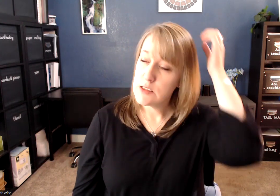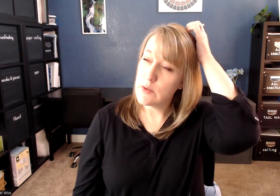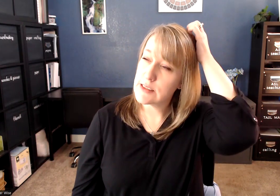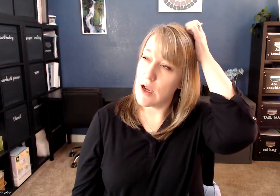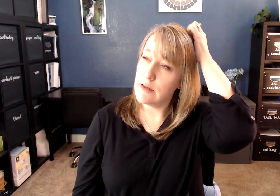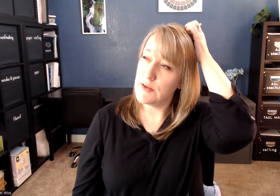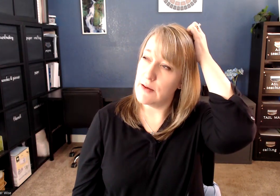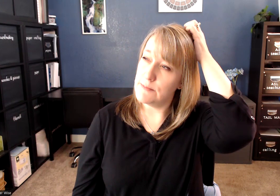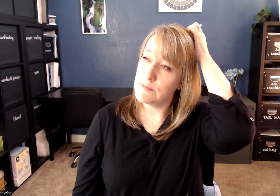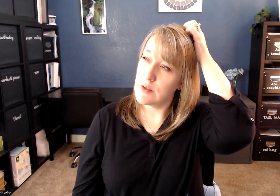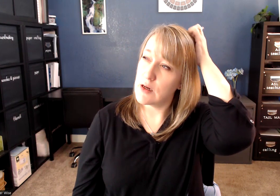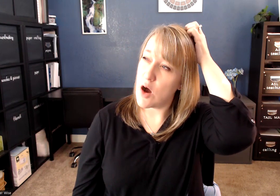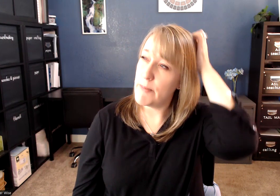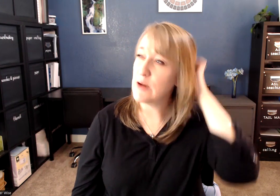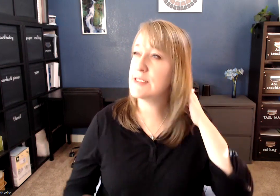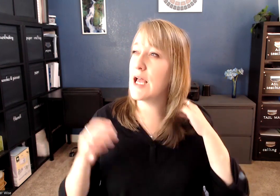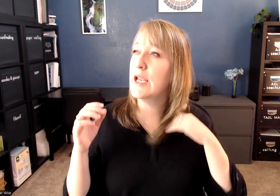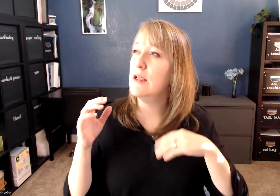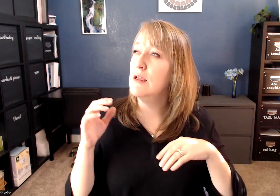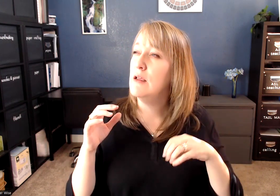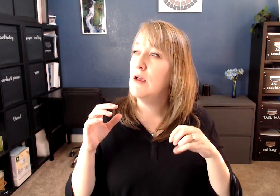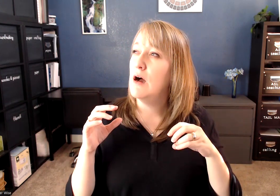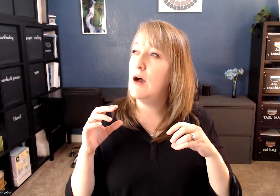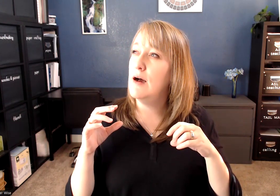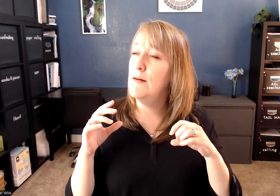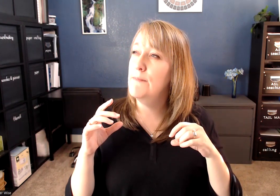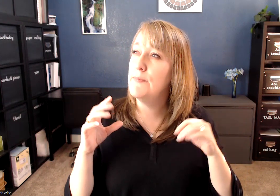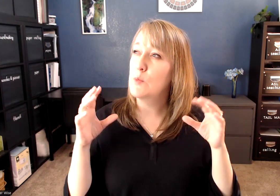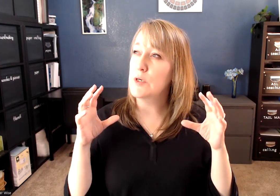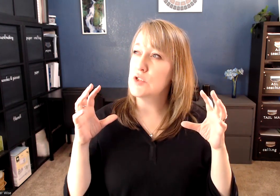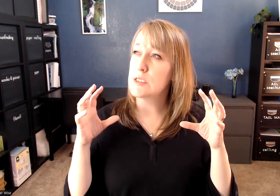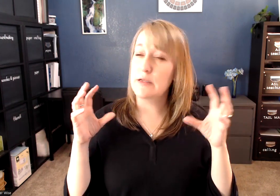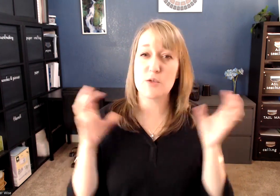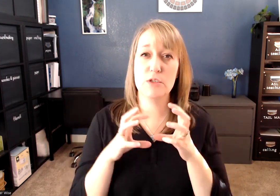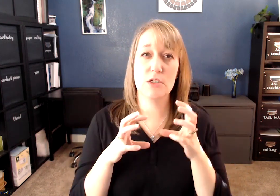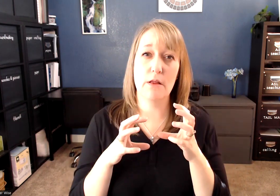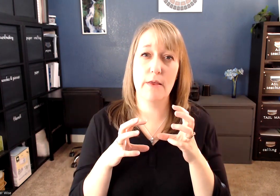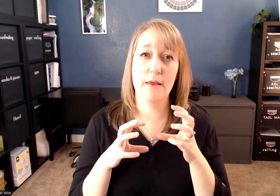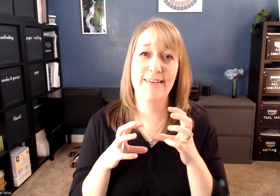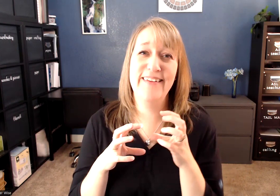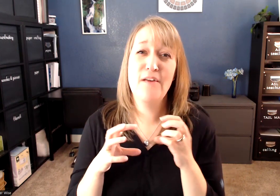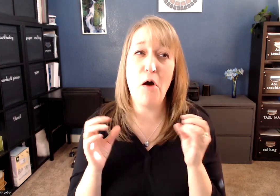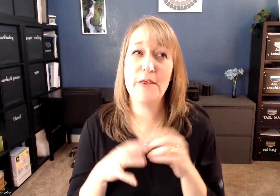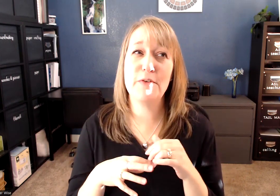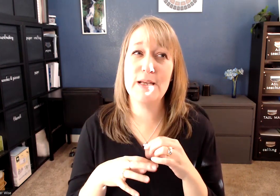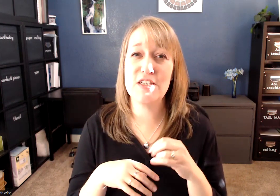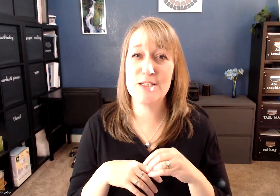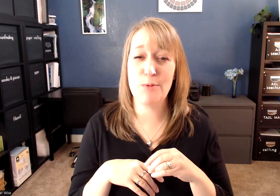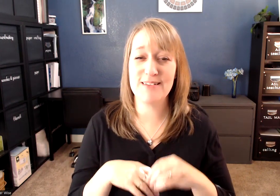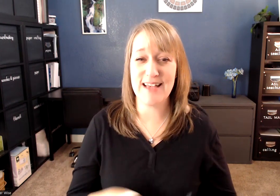So it's kind of a compound sign where you just kind of squishing all the information into one